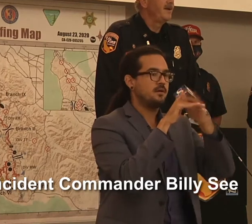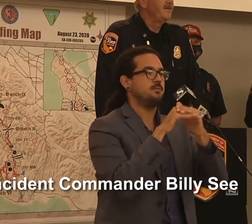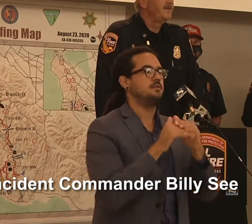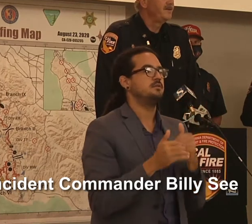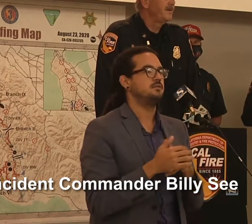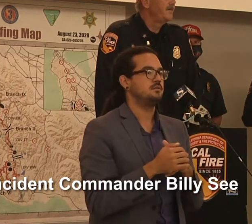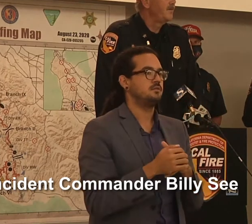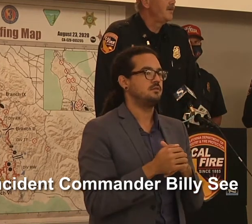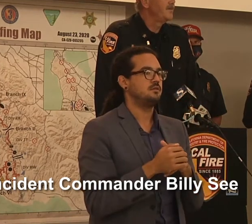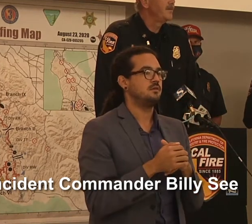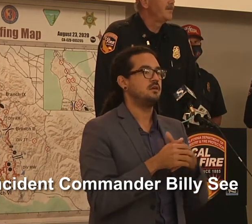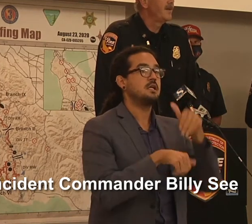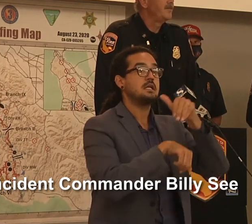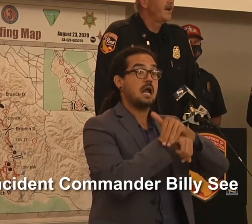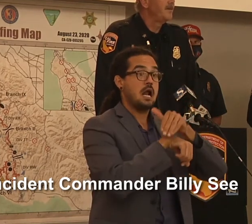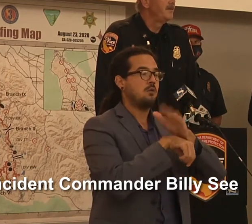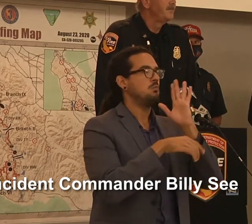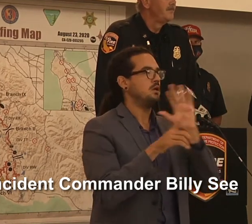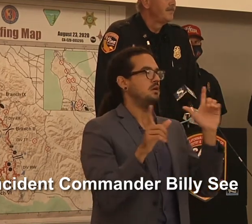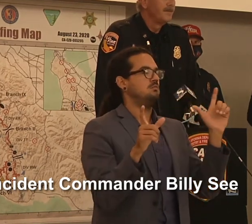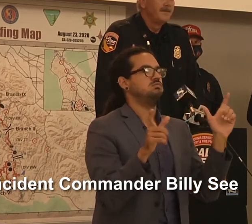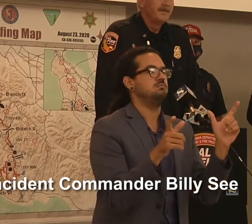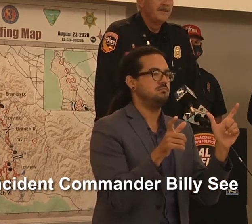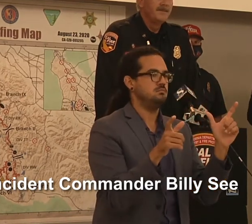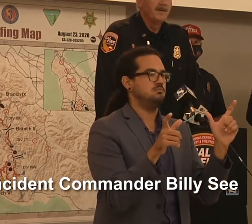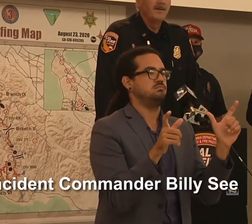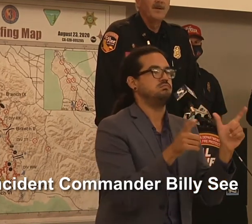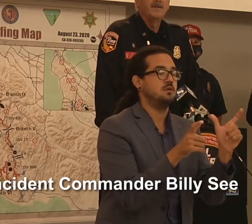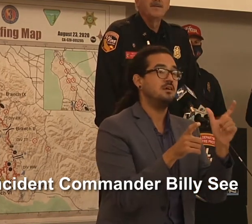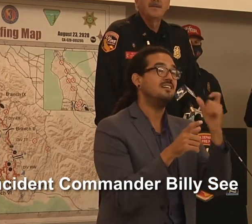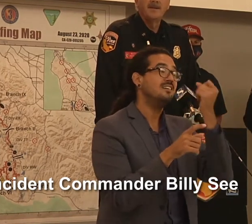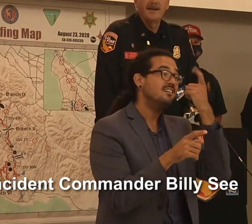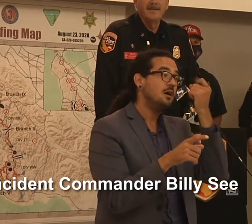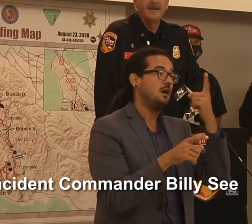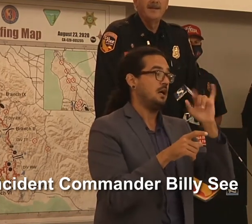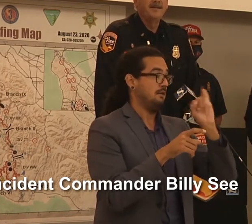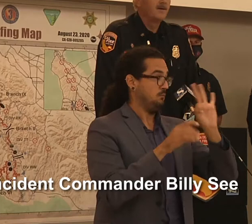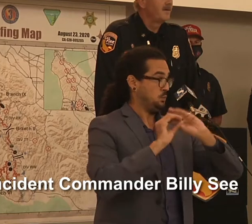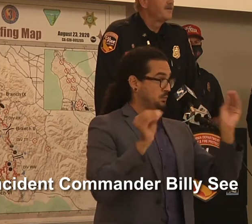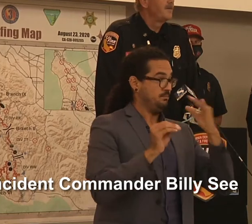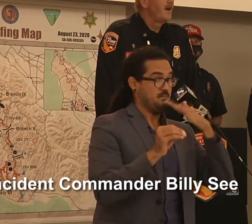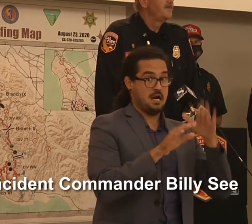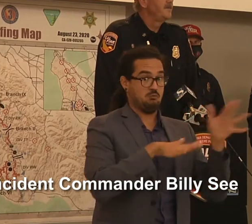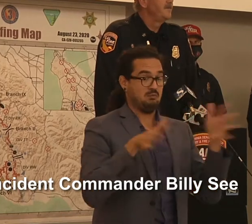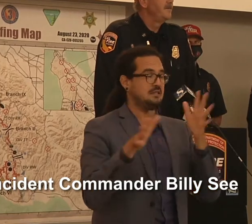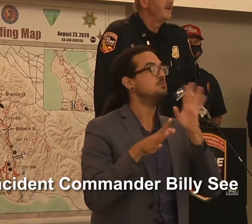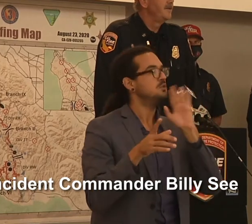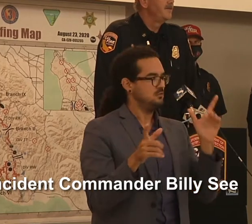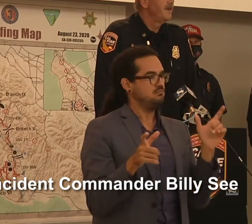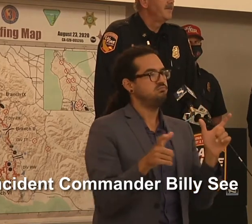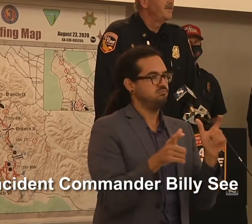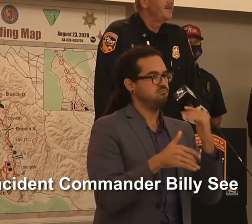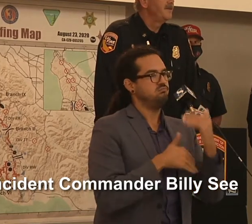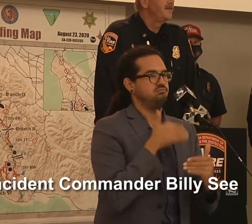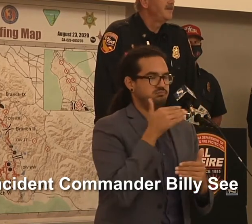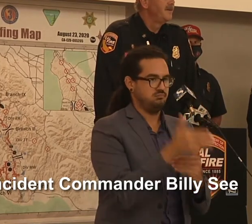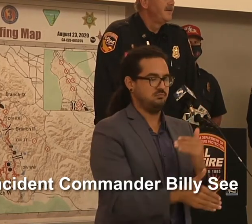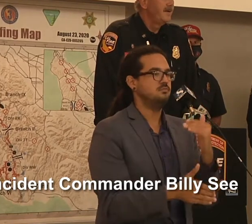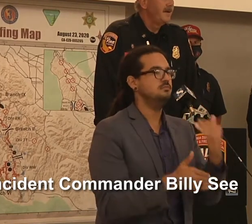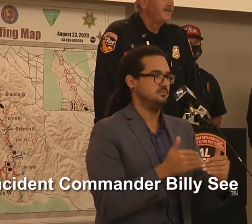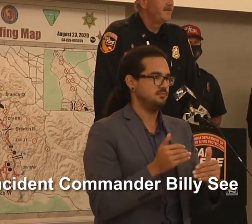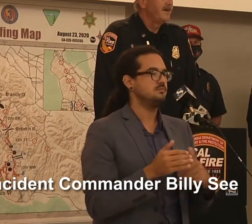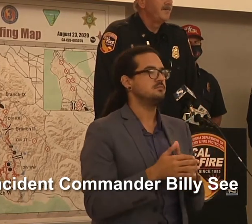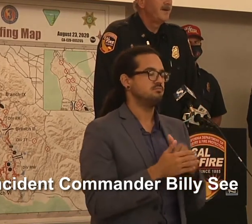as we don't have any significant winds with the weather pattern. So to close, like I said, our hearts go out to the families